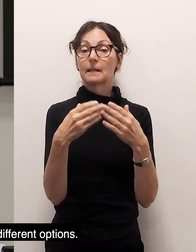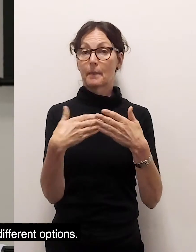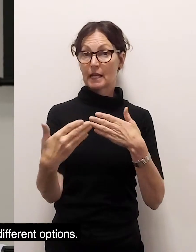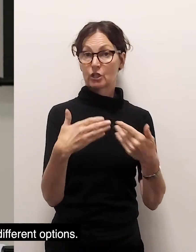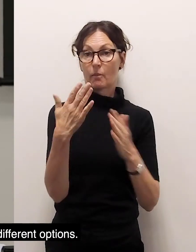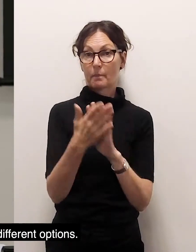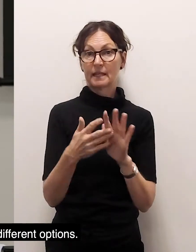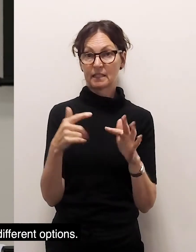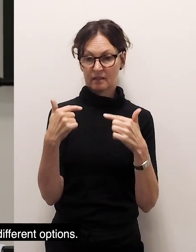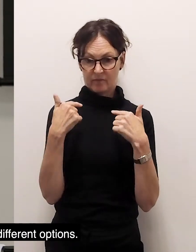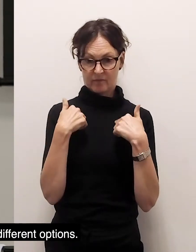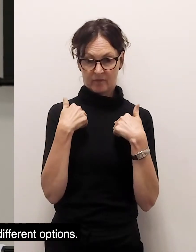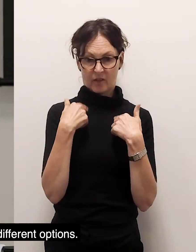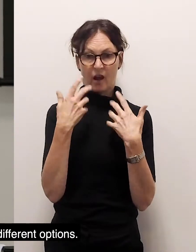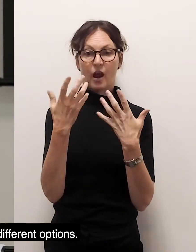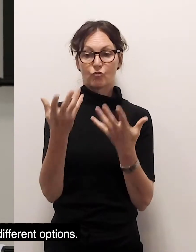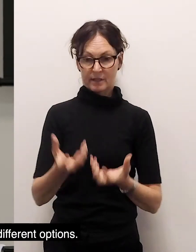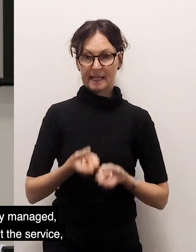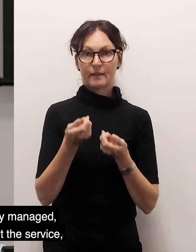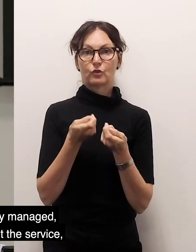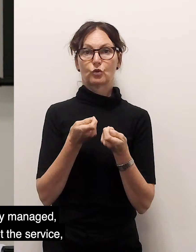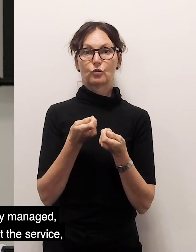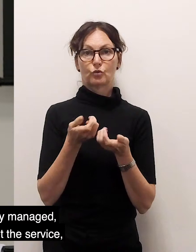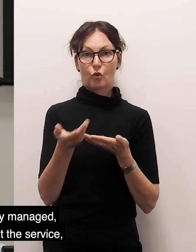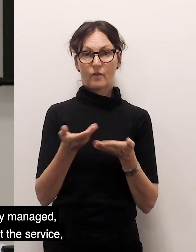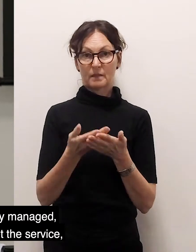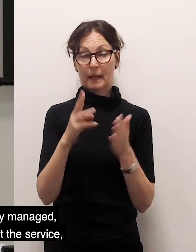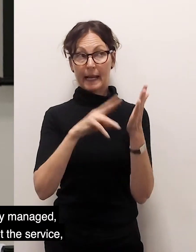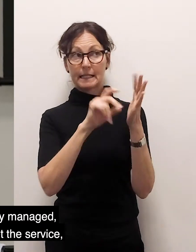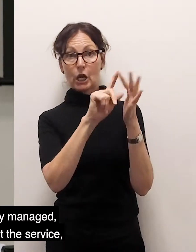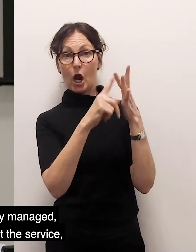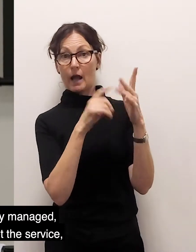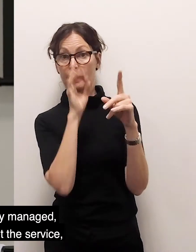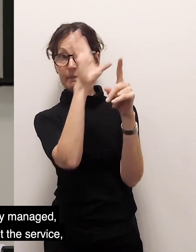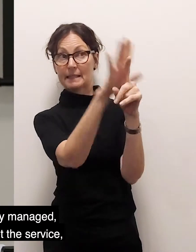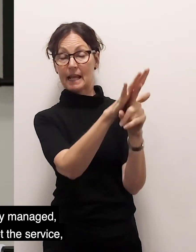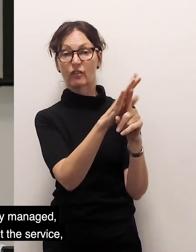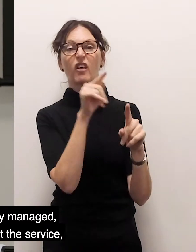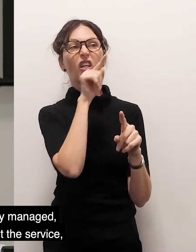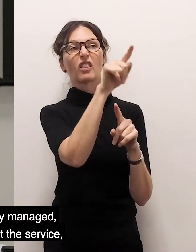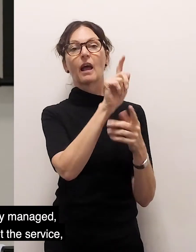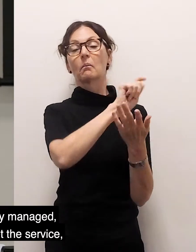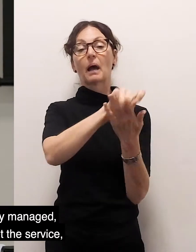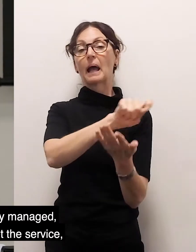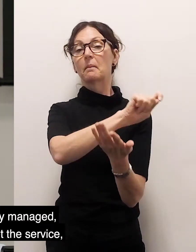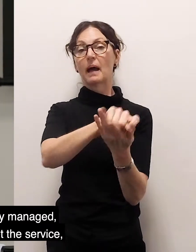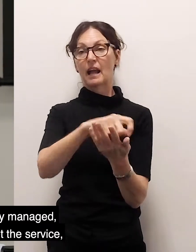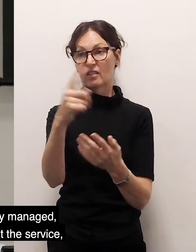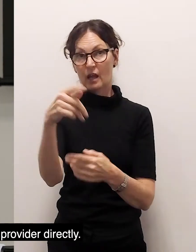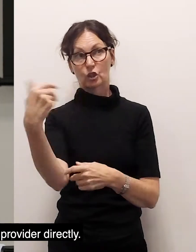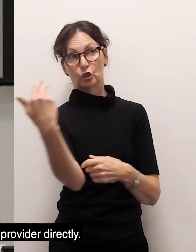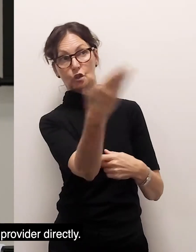And basically there's 4 different options. You can do agency managed. That's where you get the